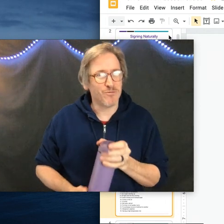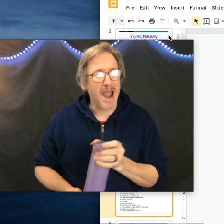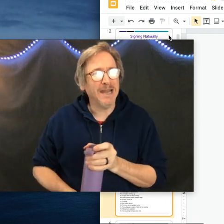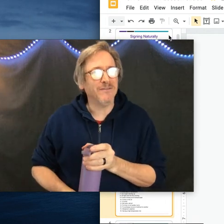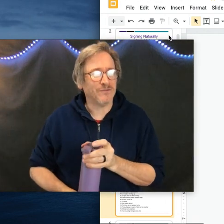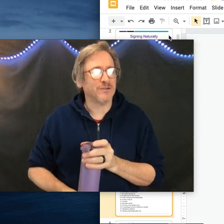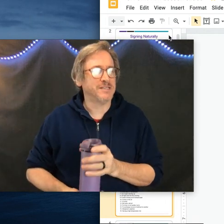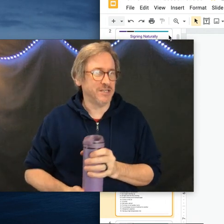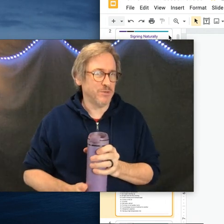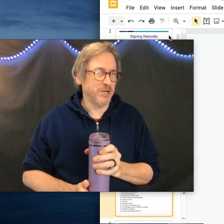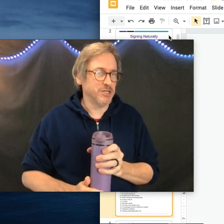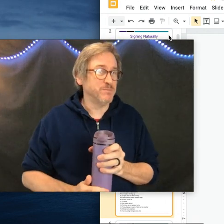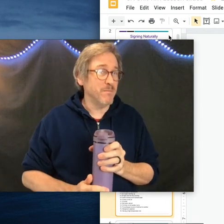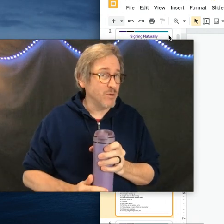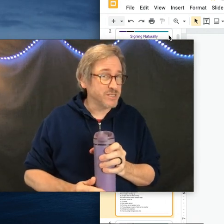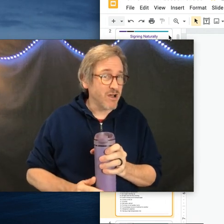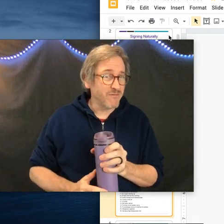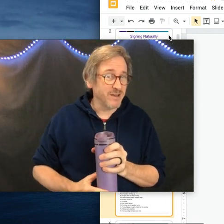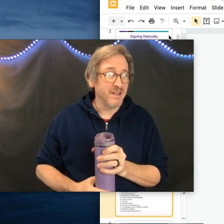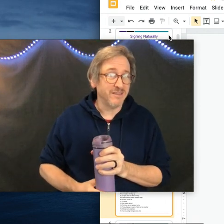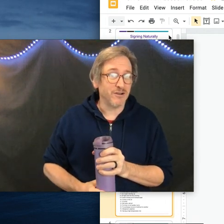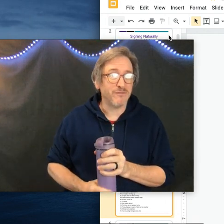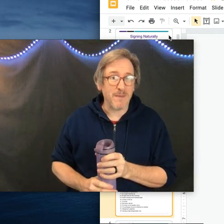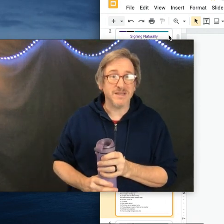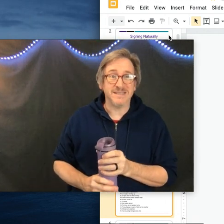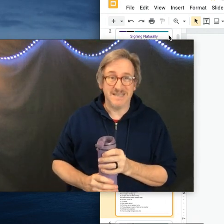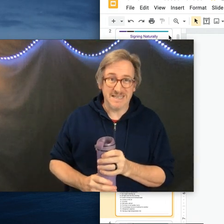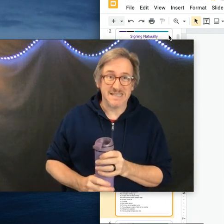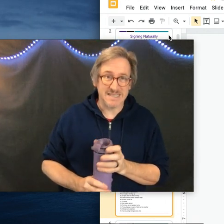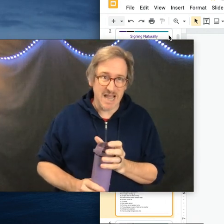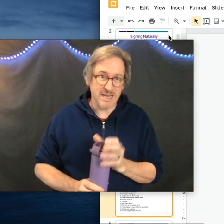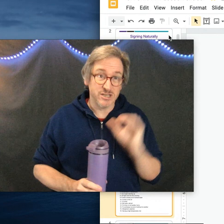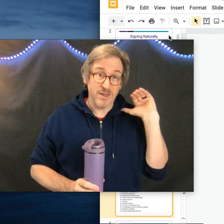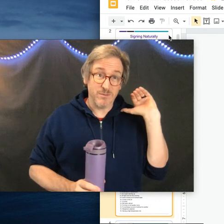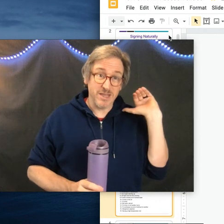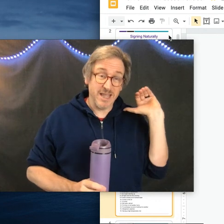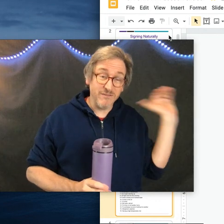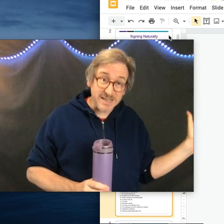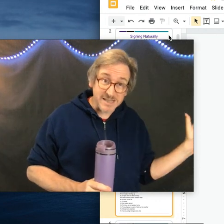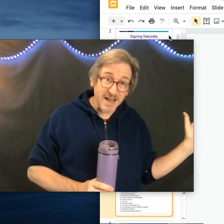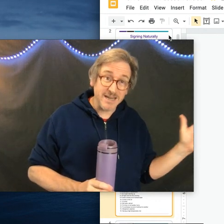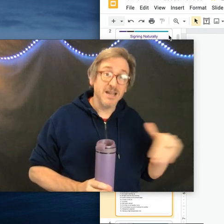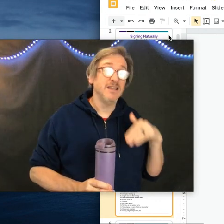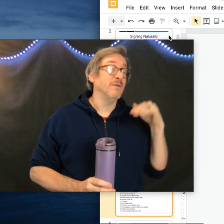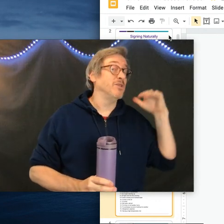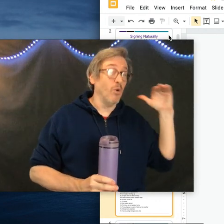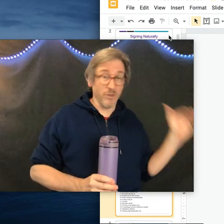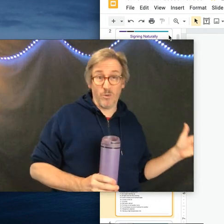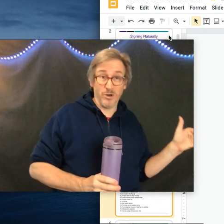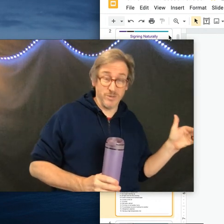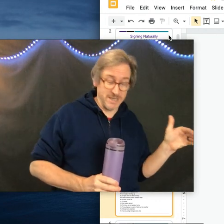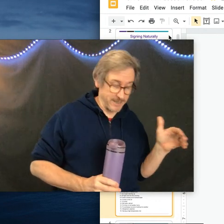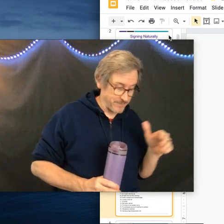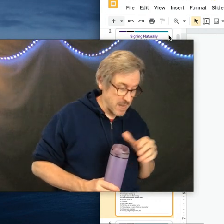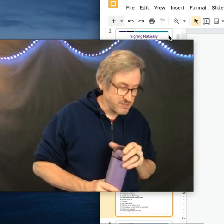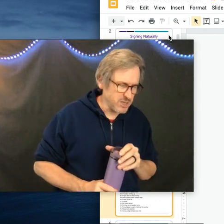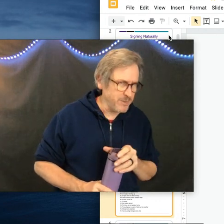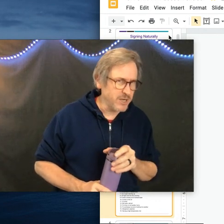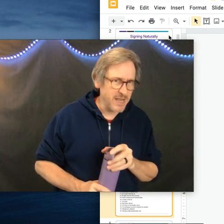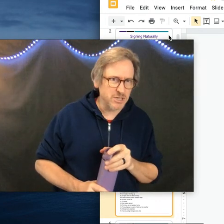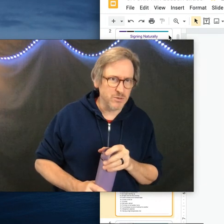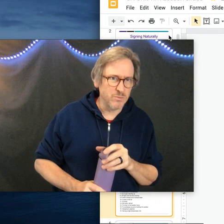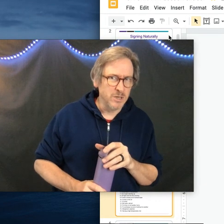a variety of different situations, but most often their families didn't sign. So if they signed, they were the only one who did.